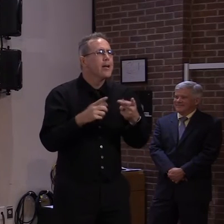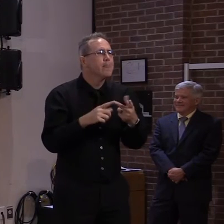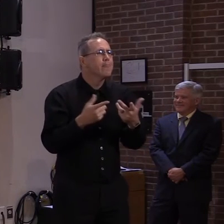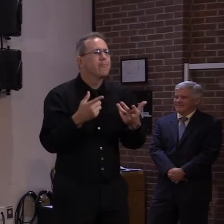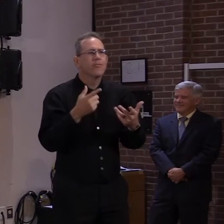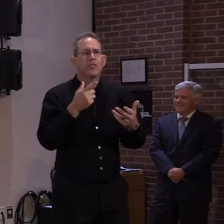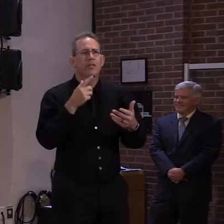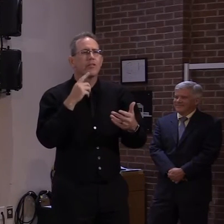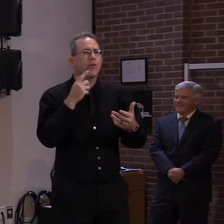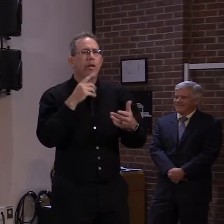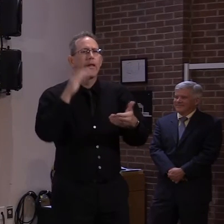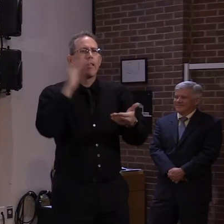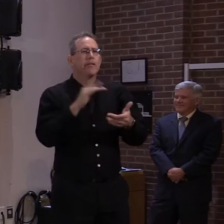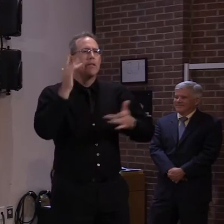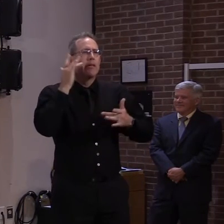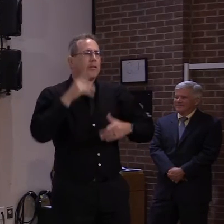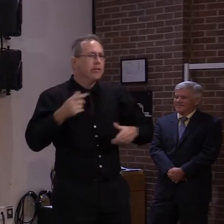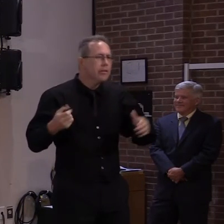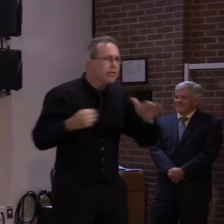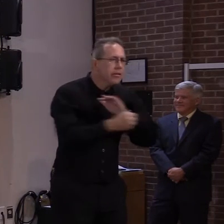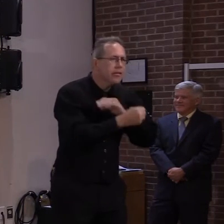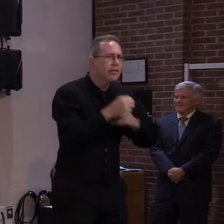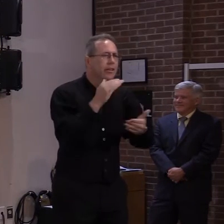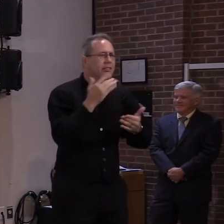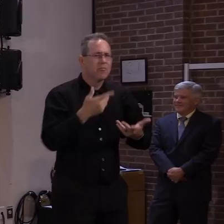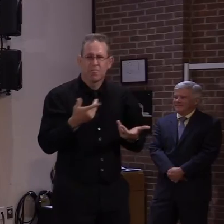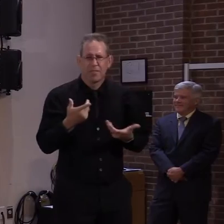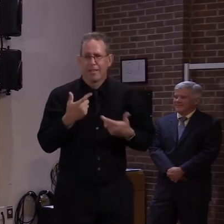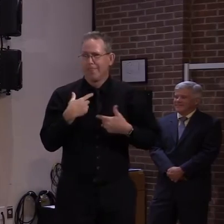Yeah, that's above my pay grade, Dr. Levine.